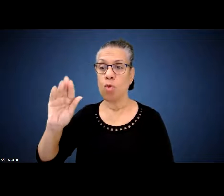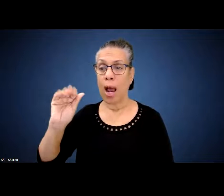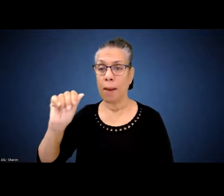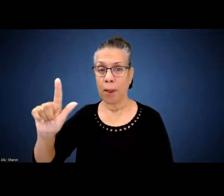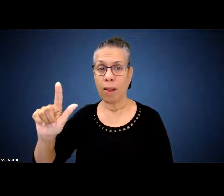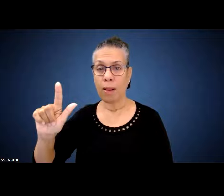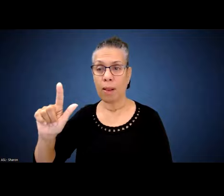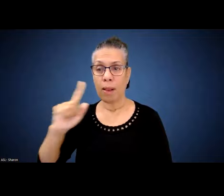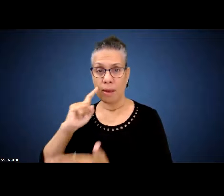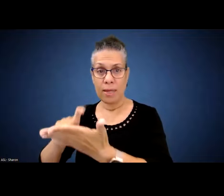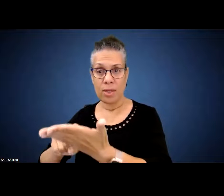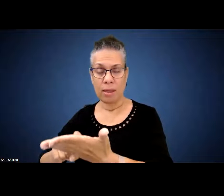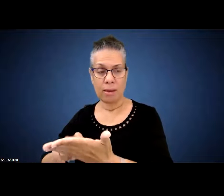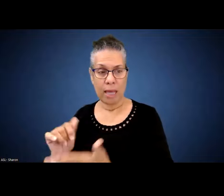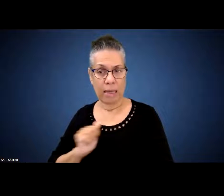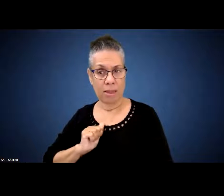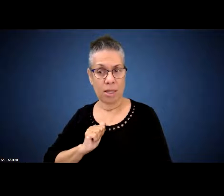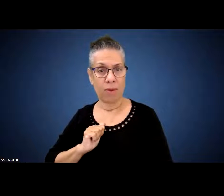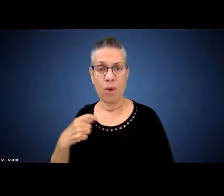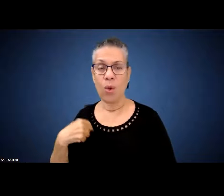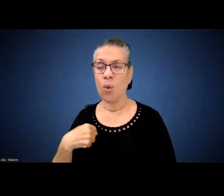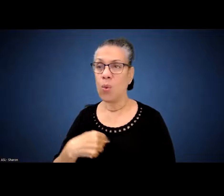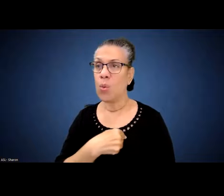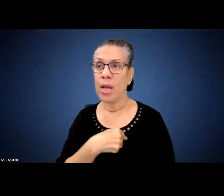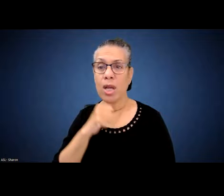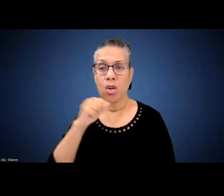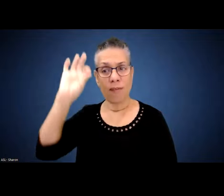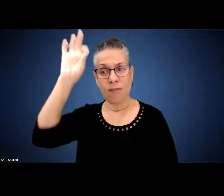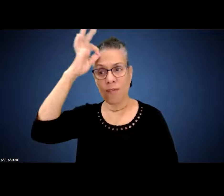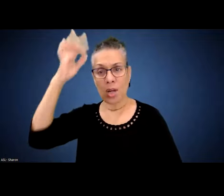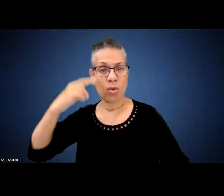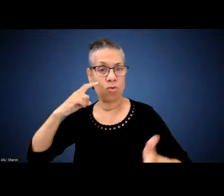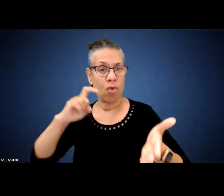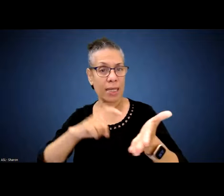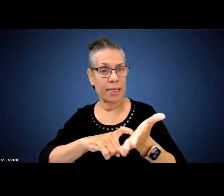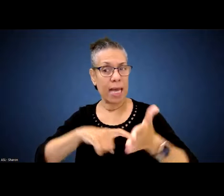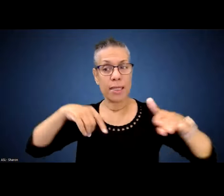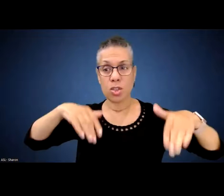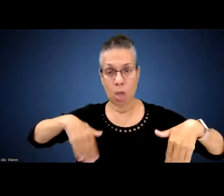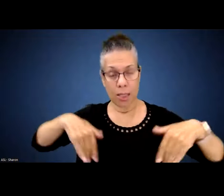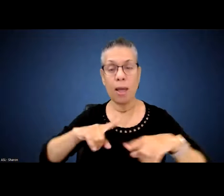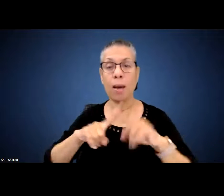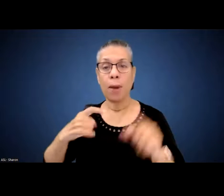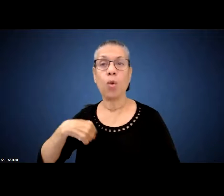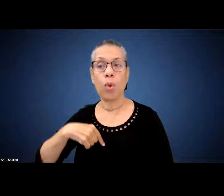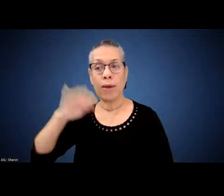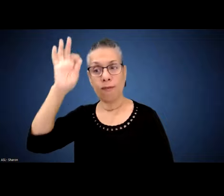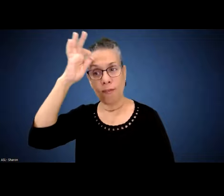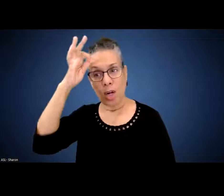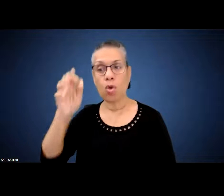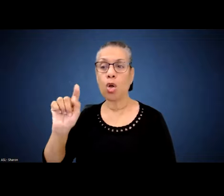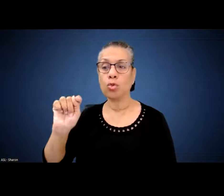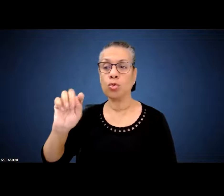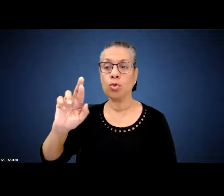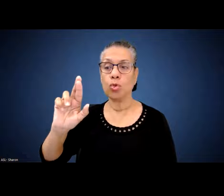ourselves, we may not be federally recognized as of yet, but we are a federal trust tribe and we still